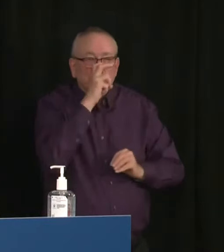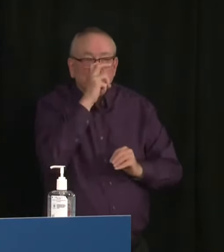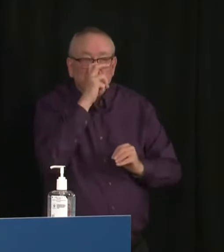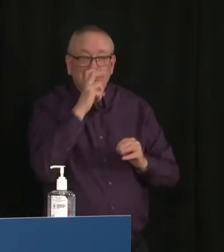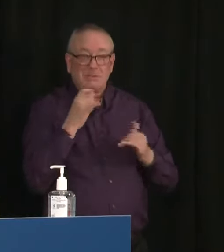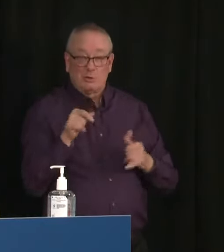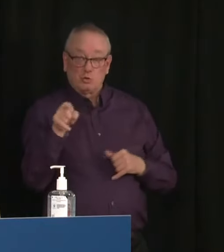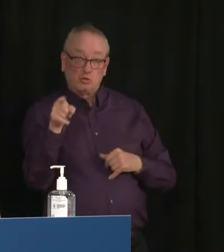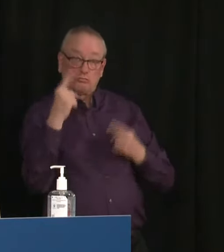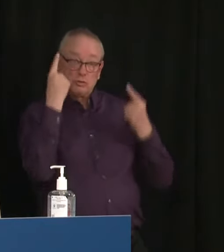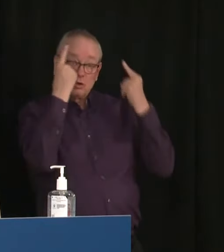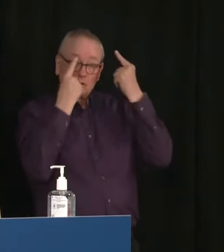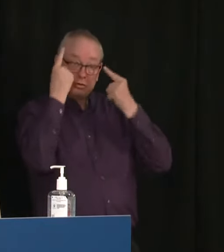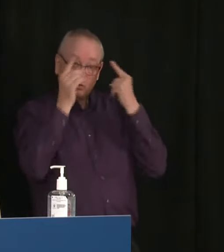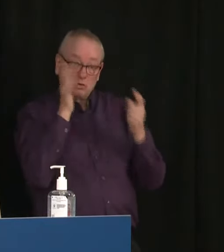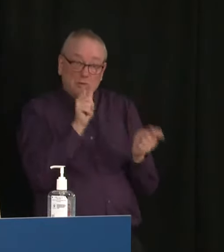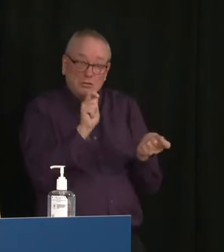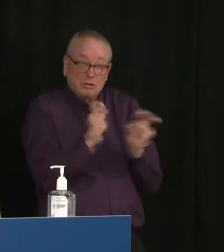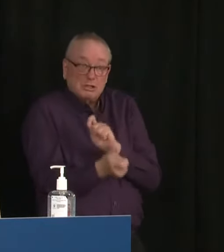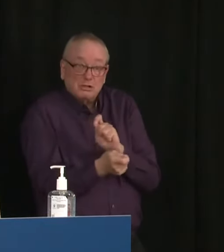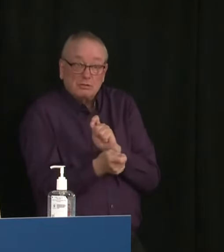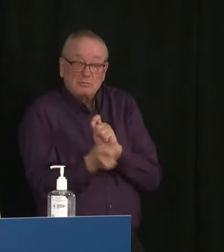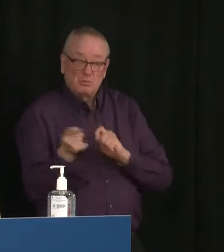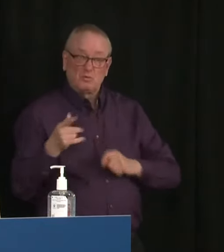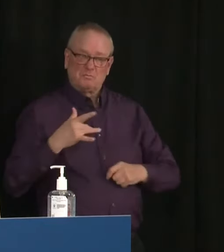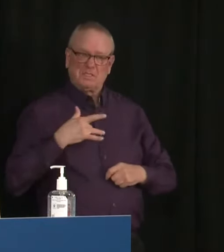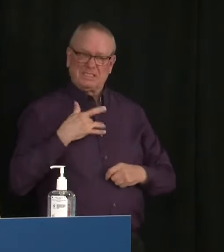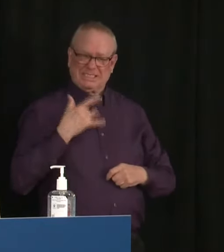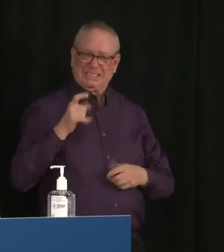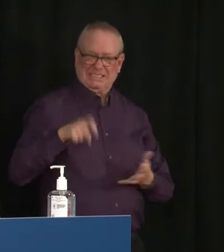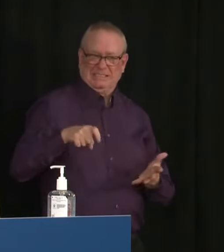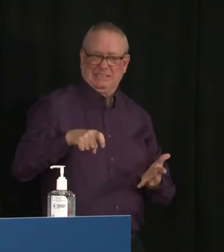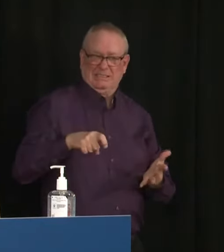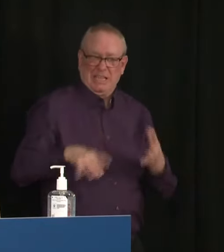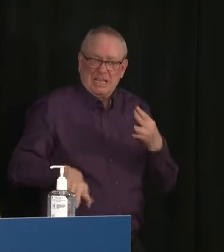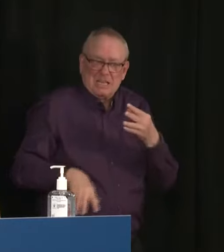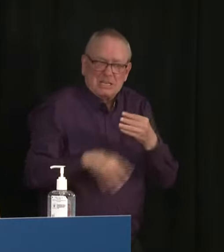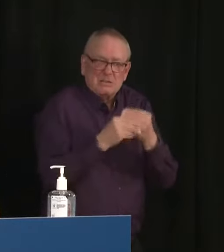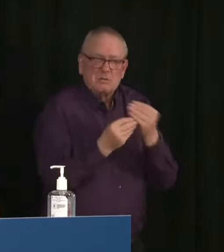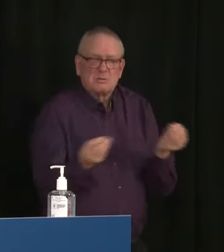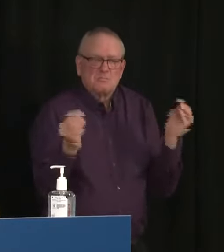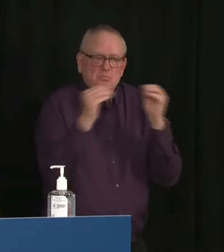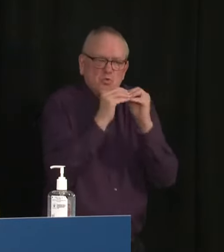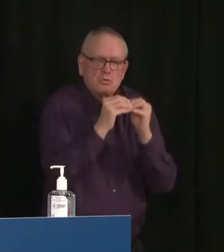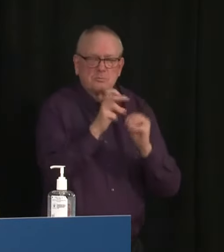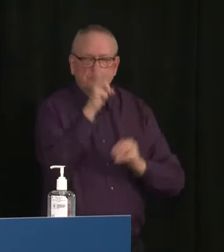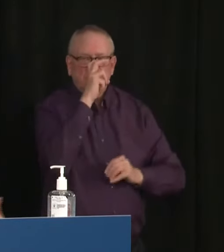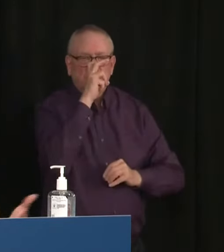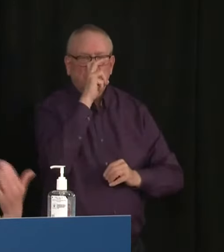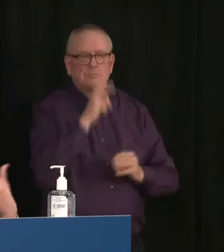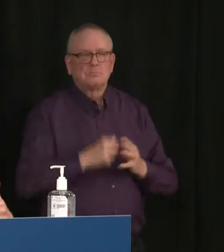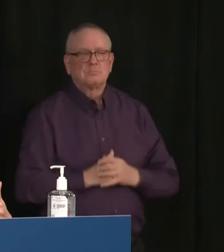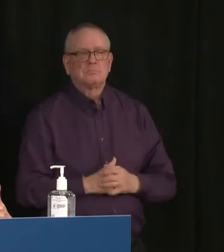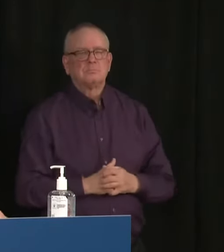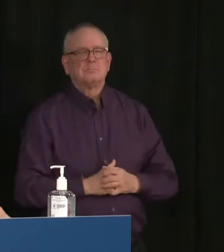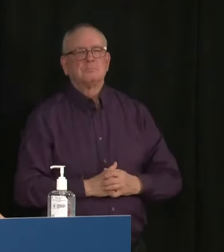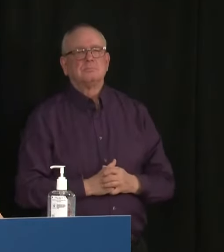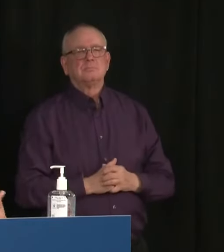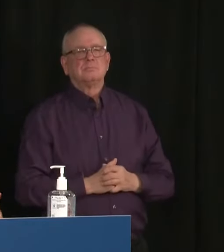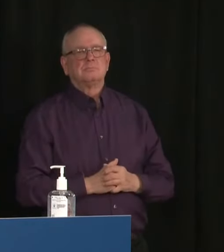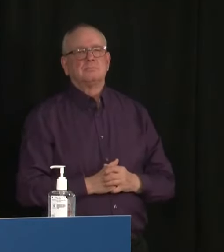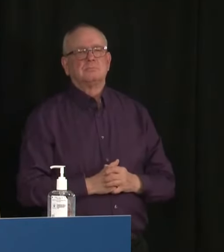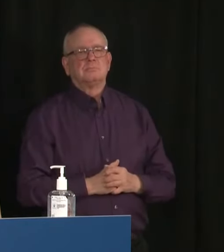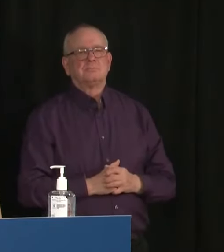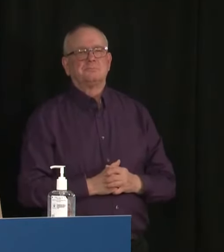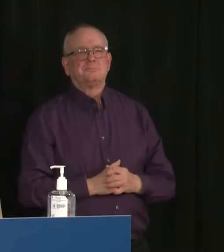region? We know that the limitation of people, the fewer people who come